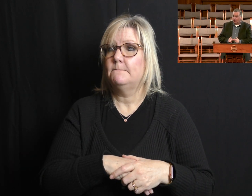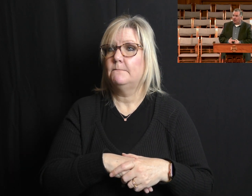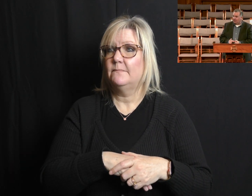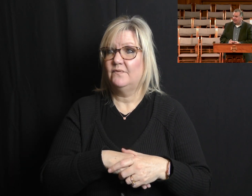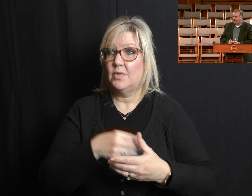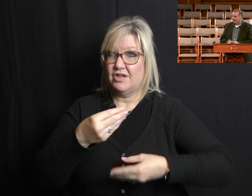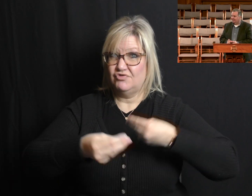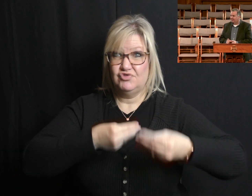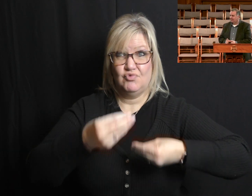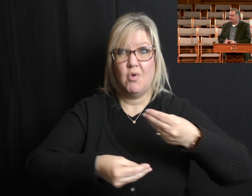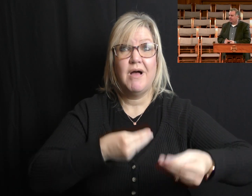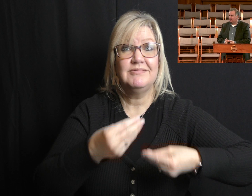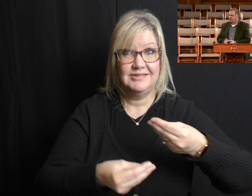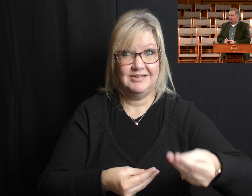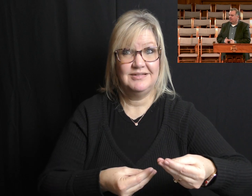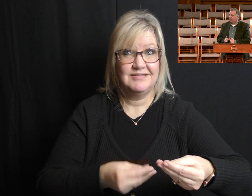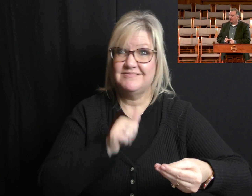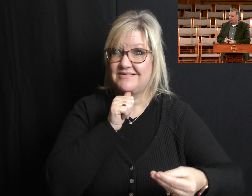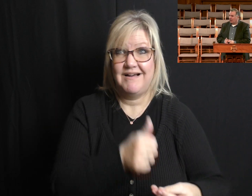Generosity.